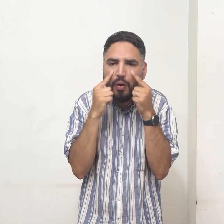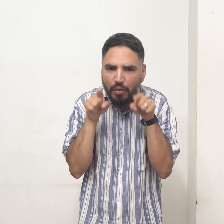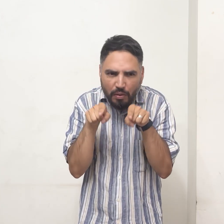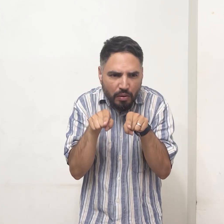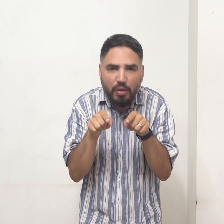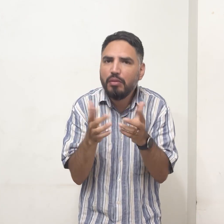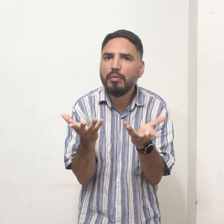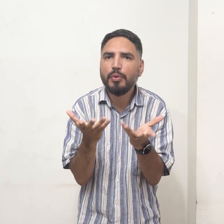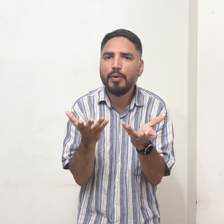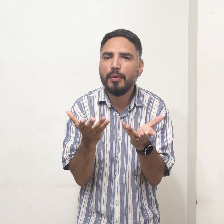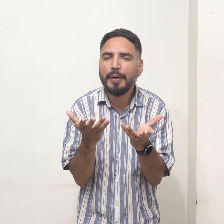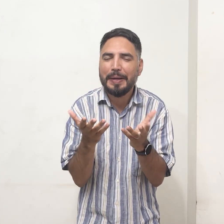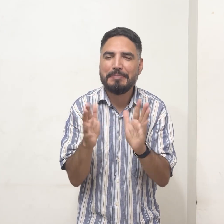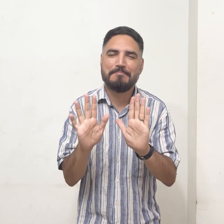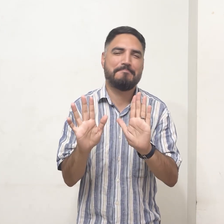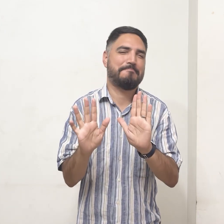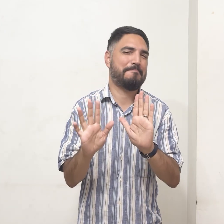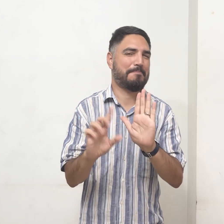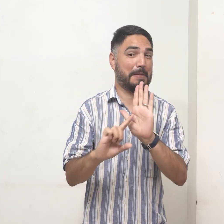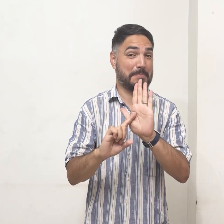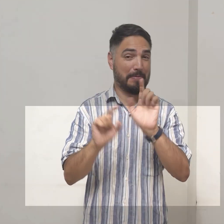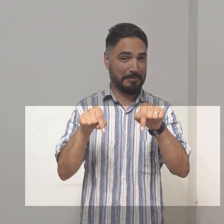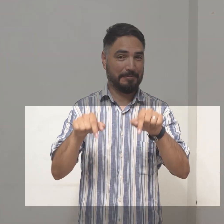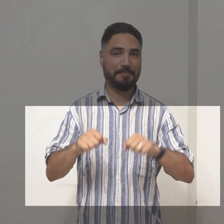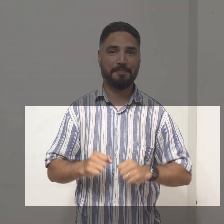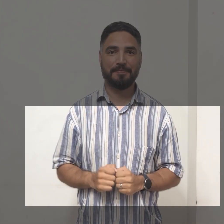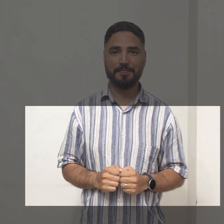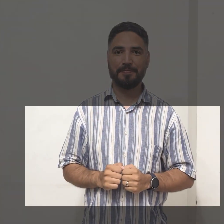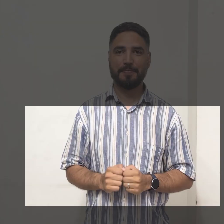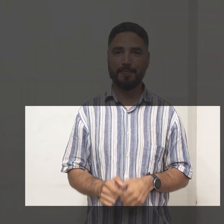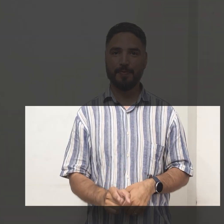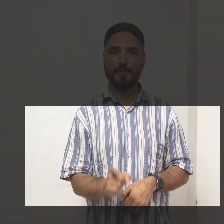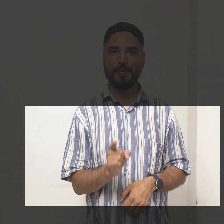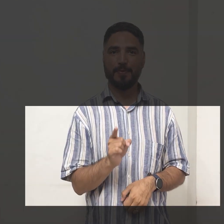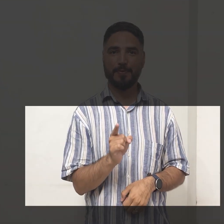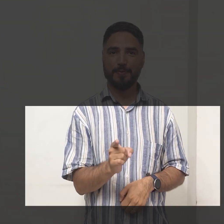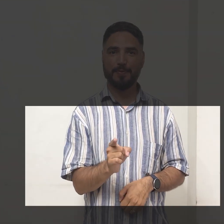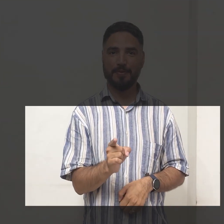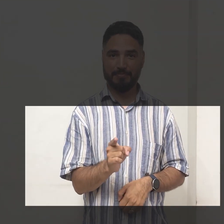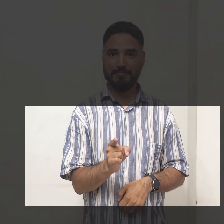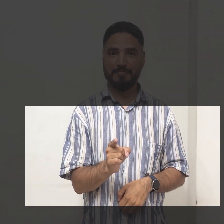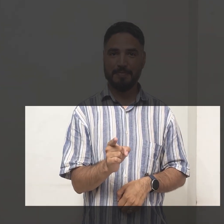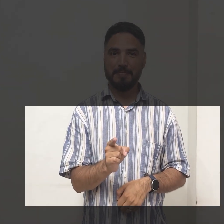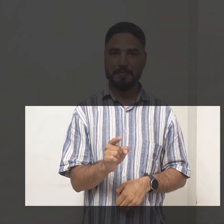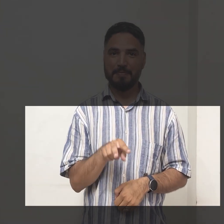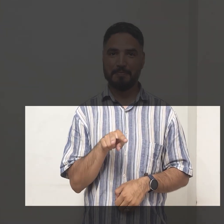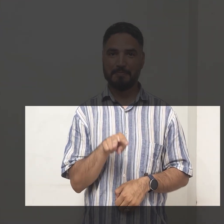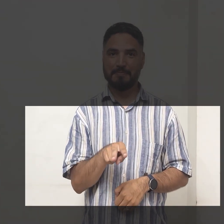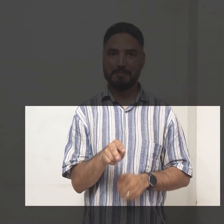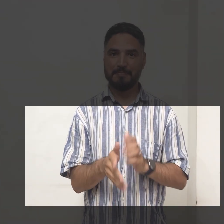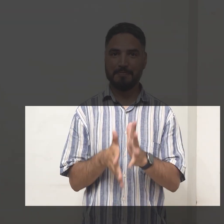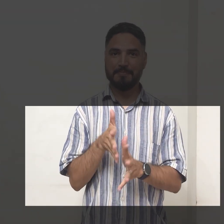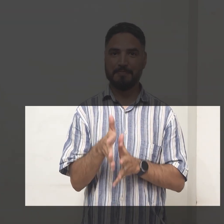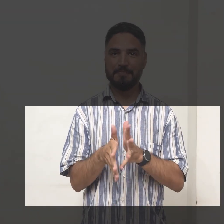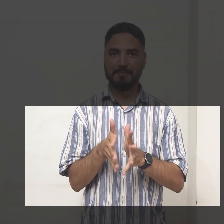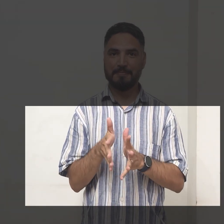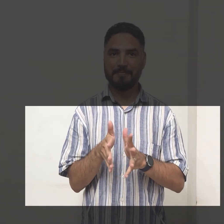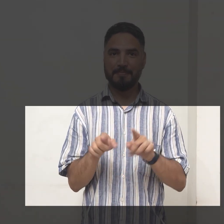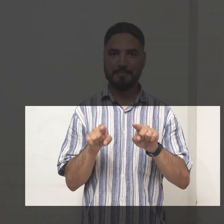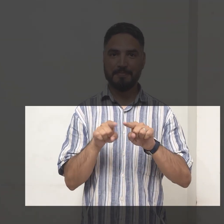on? Now, let's look at a frame. Most likely, when you see signs, you only